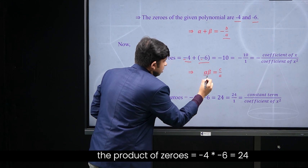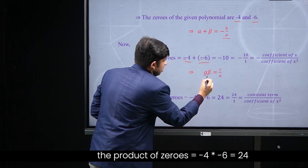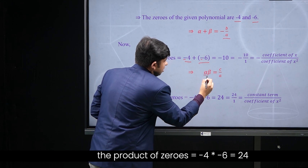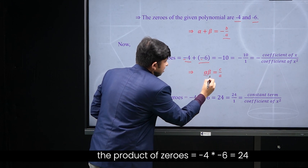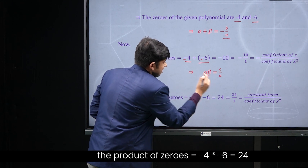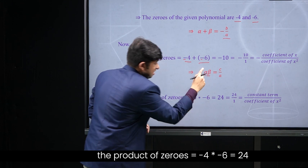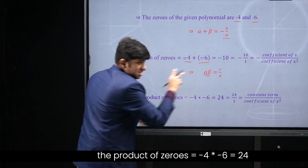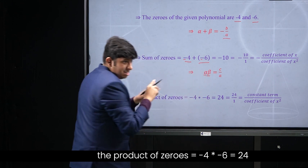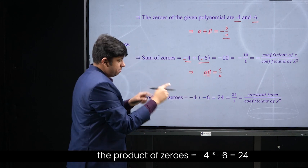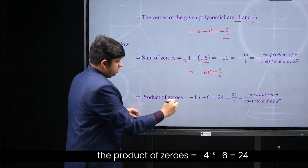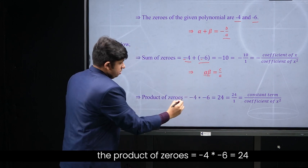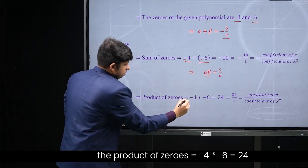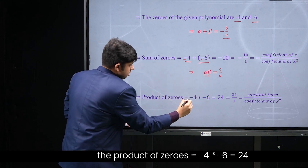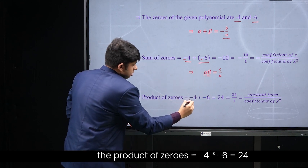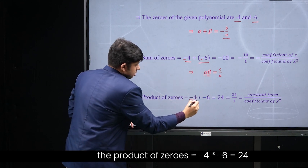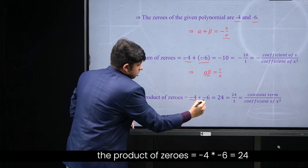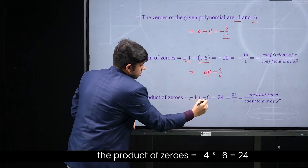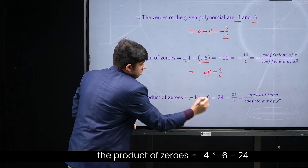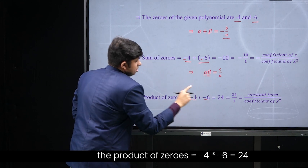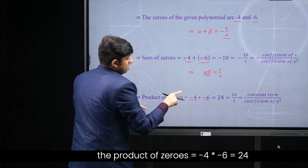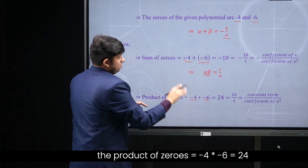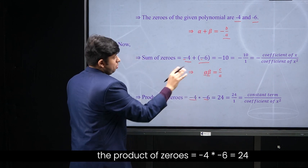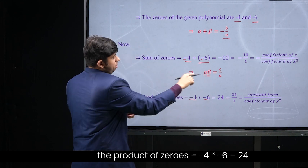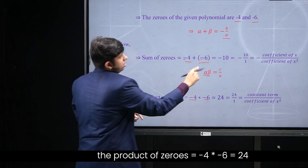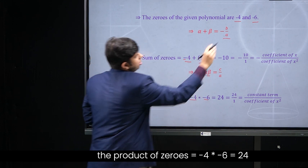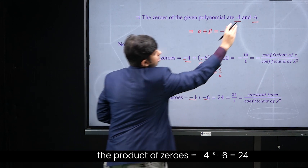6, which is equal to 24.